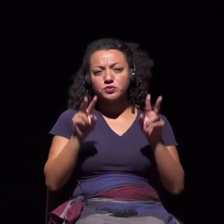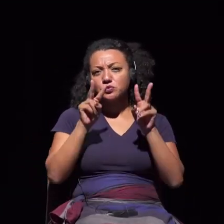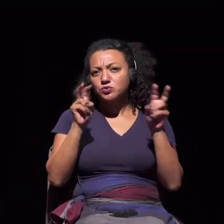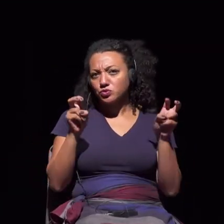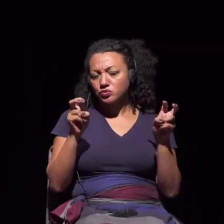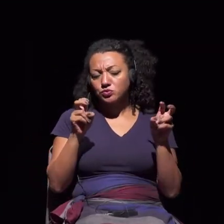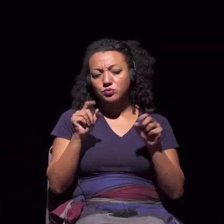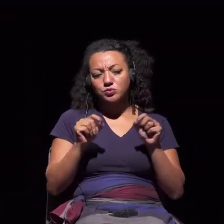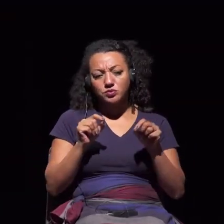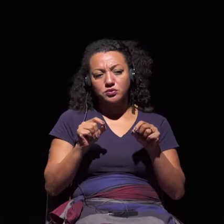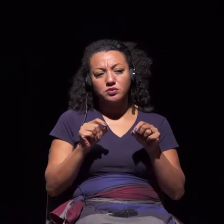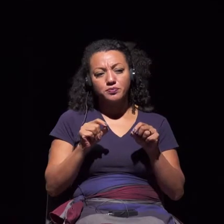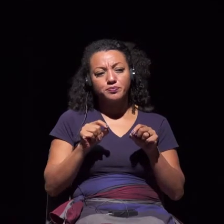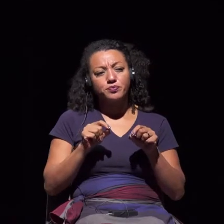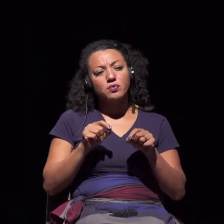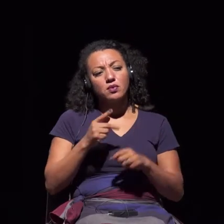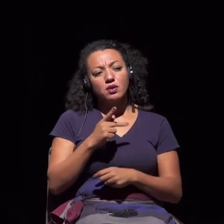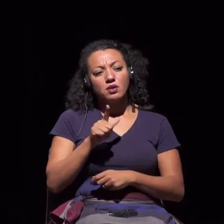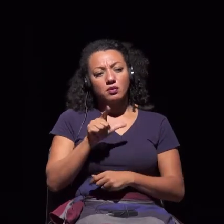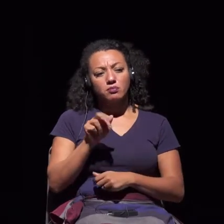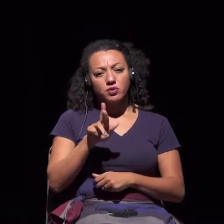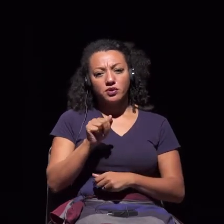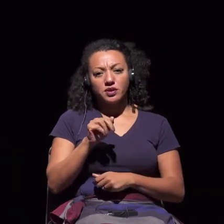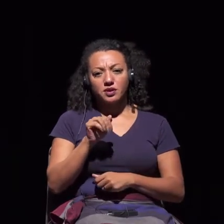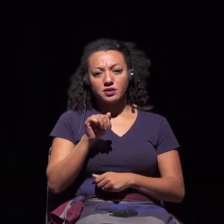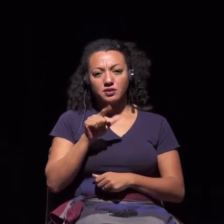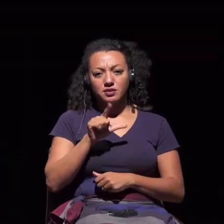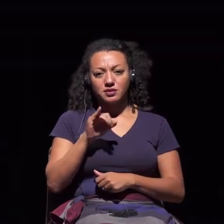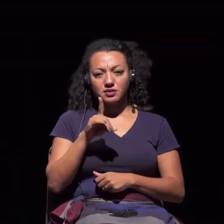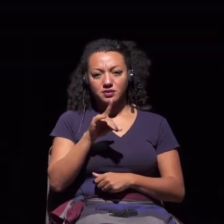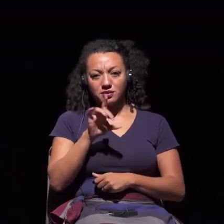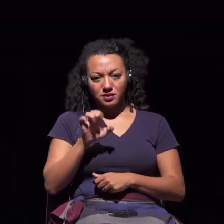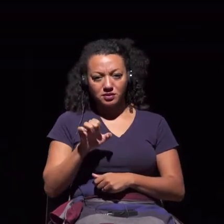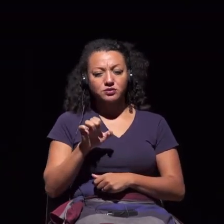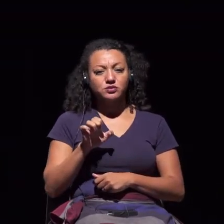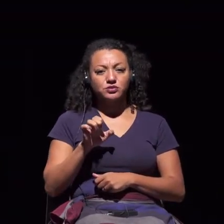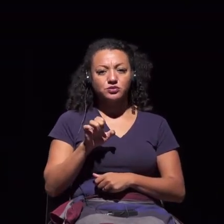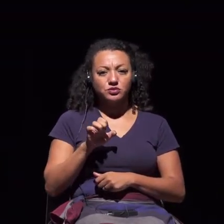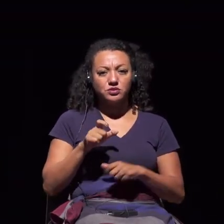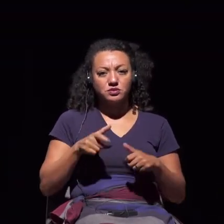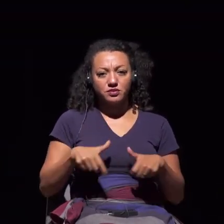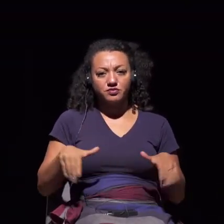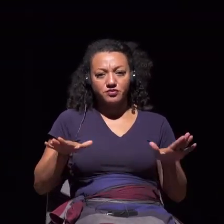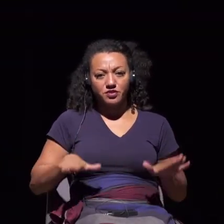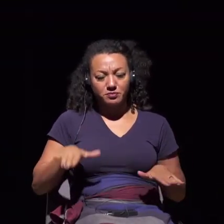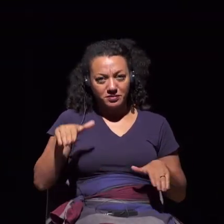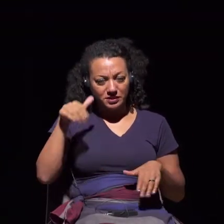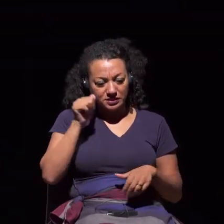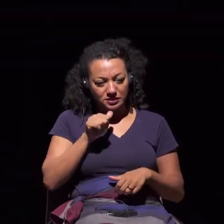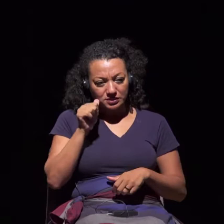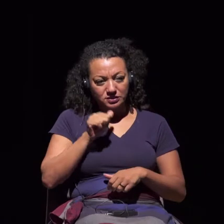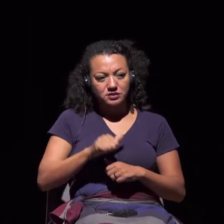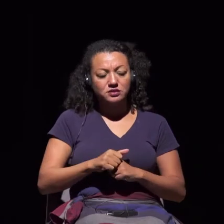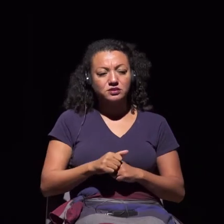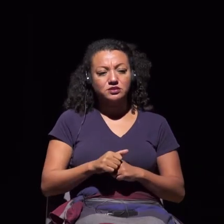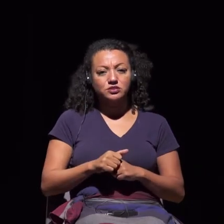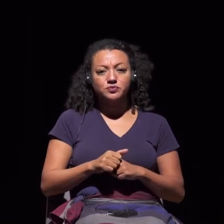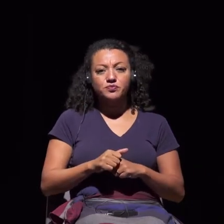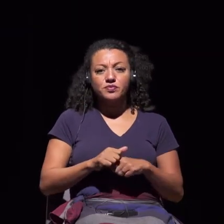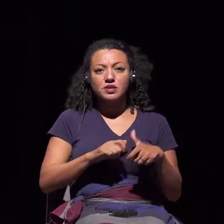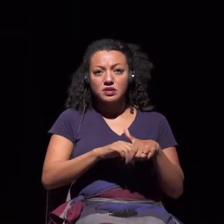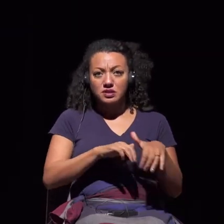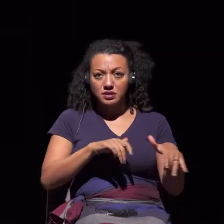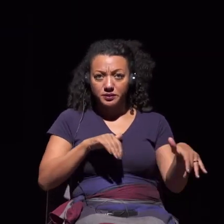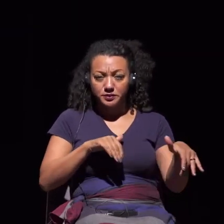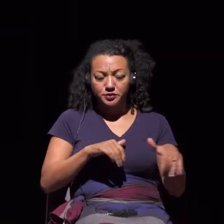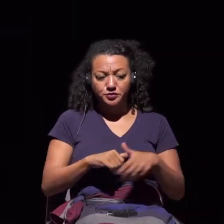Archival Image. And I list them out here as these kind of linear elements, but I'm really